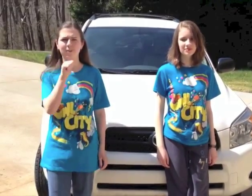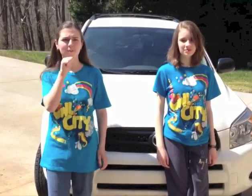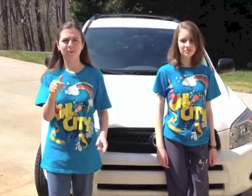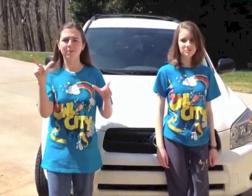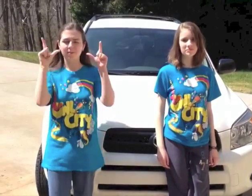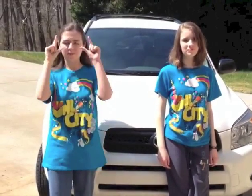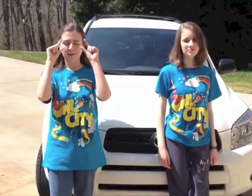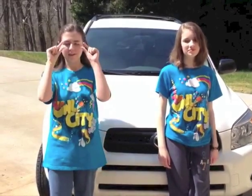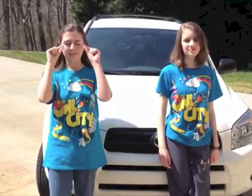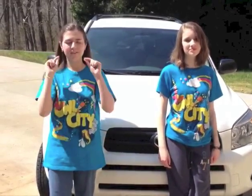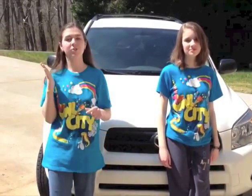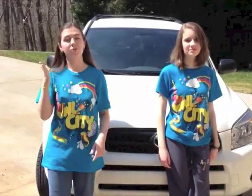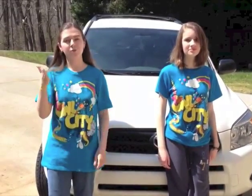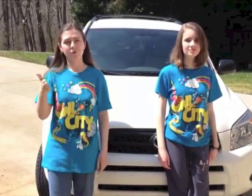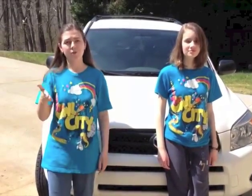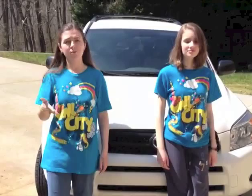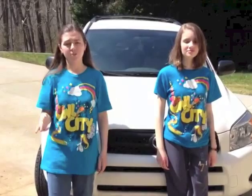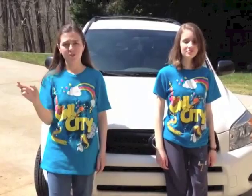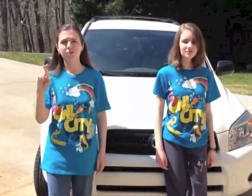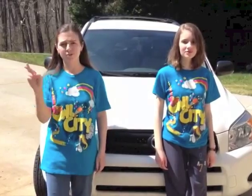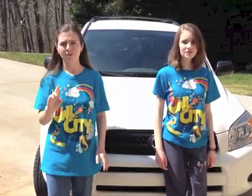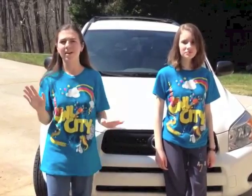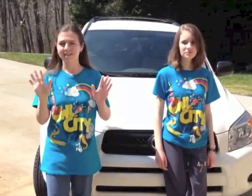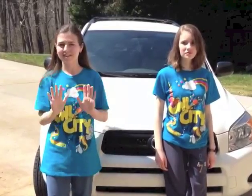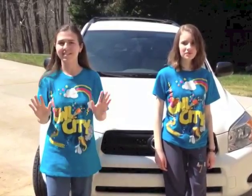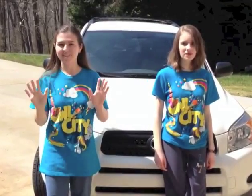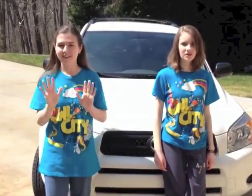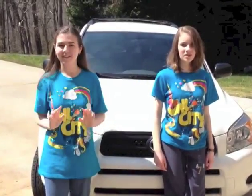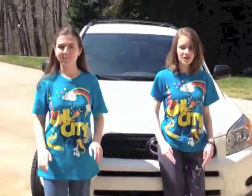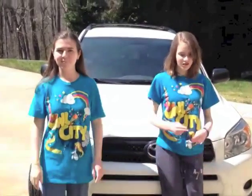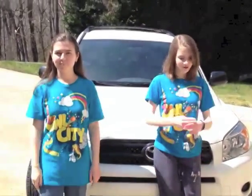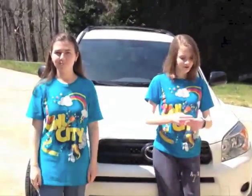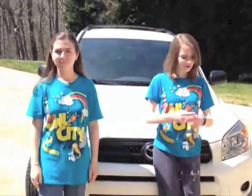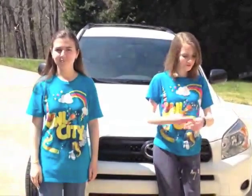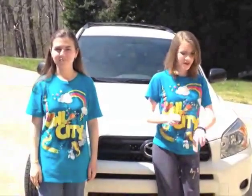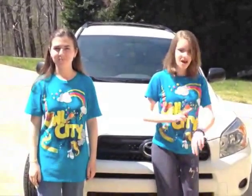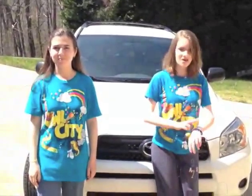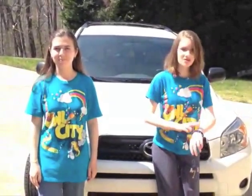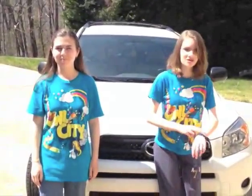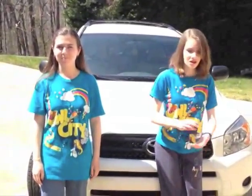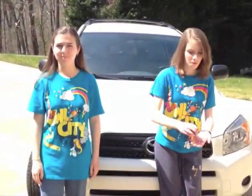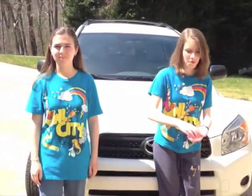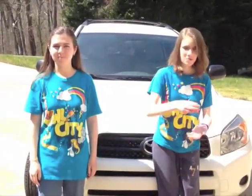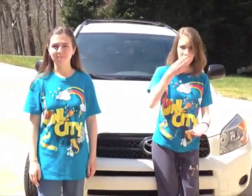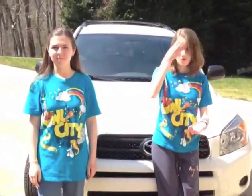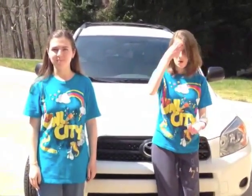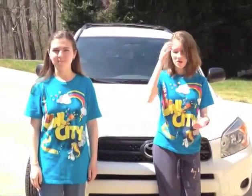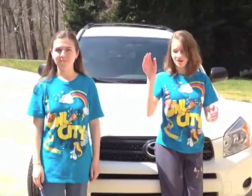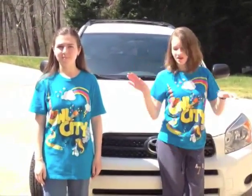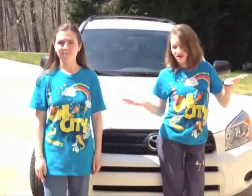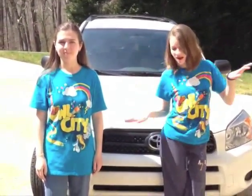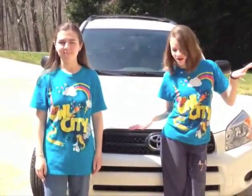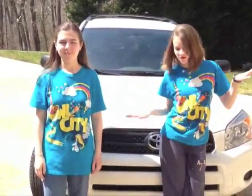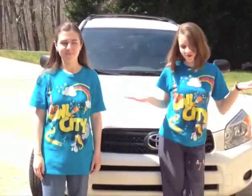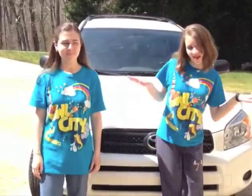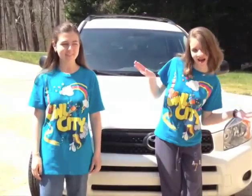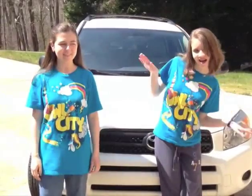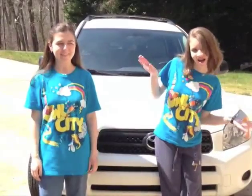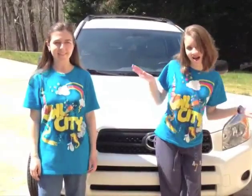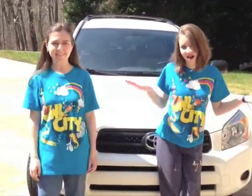Don't close your eyes cause your future's ready to shine It's just a matter of time before we learn how to fly